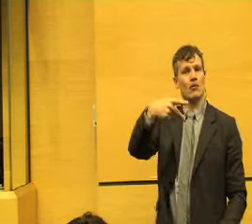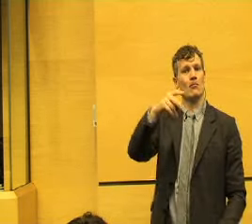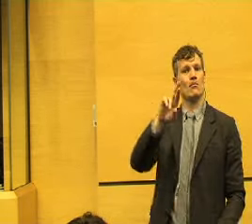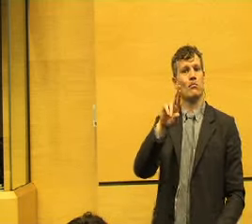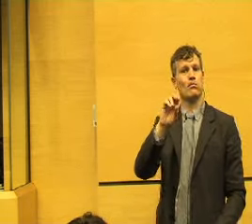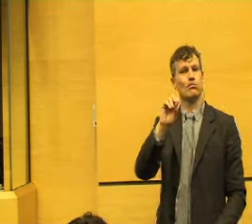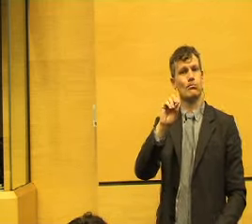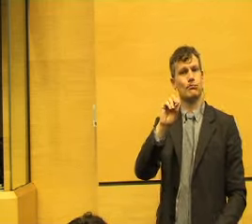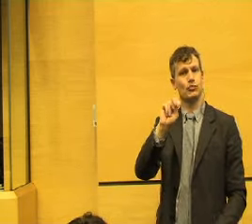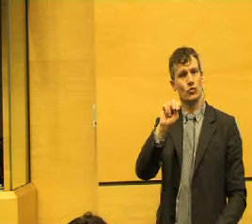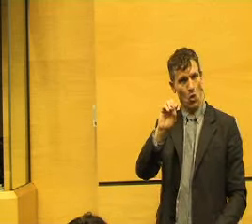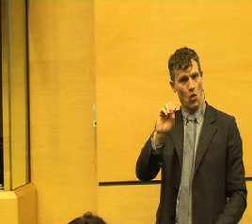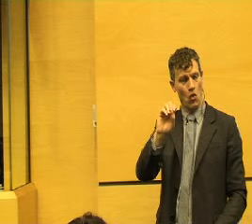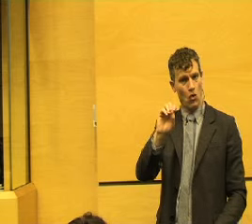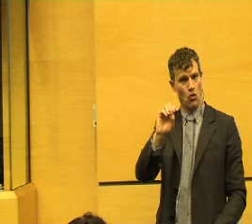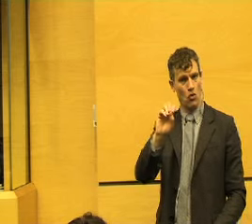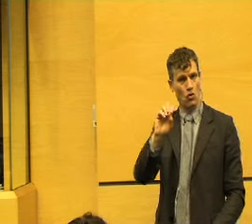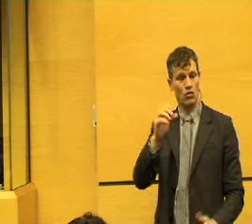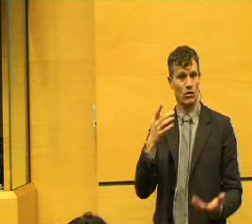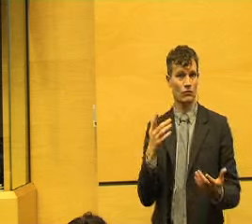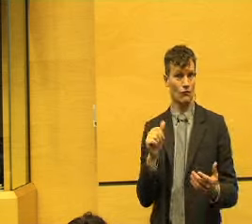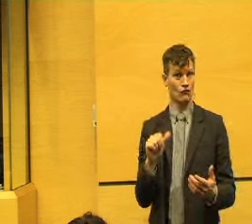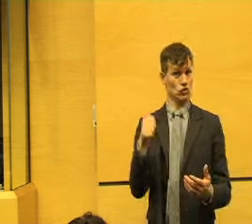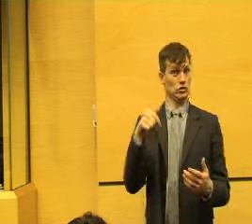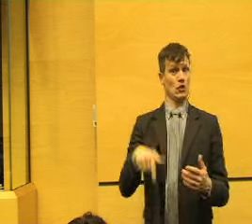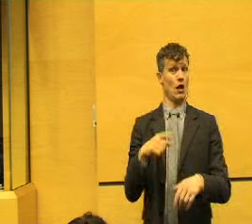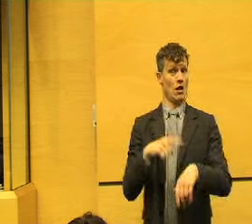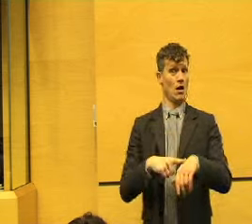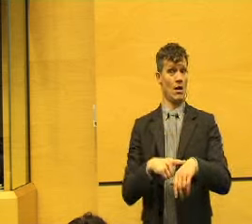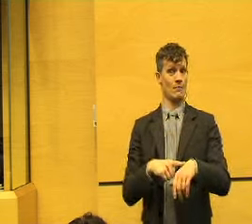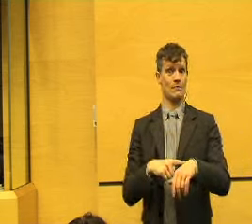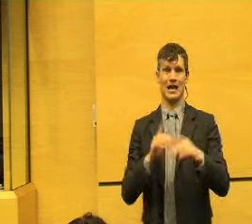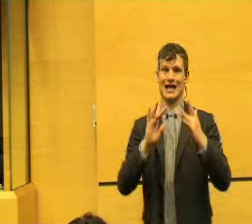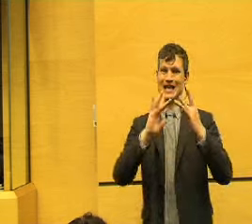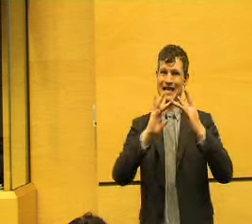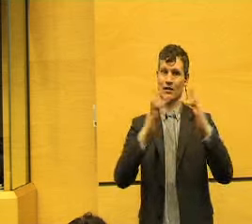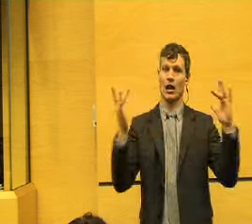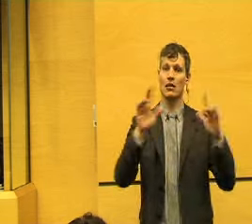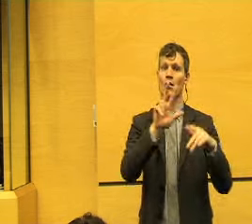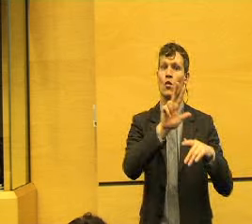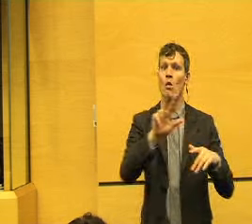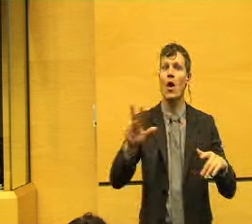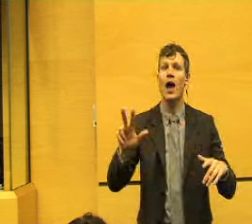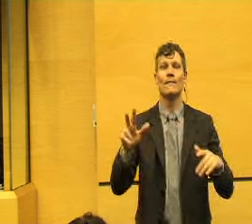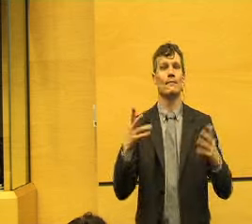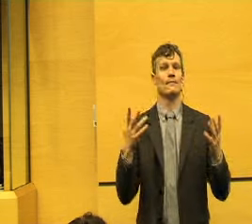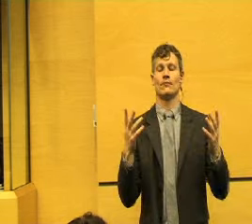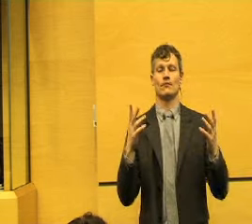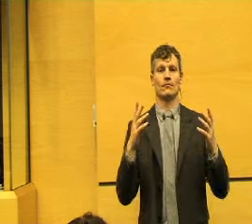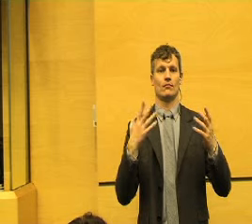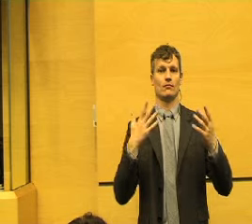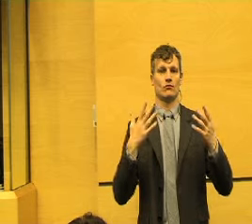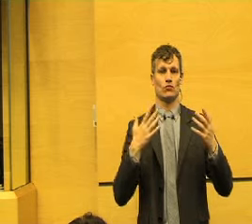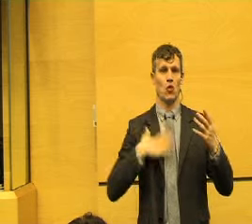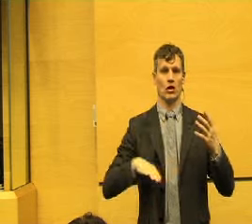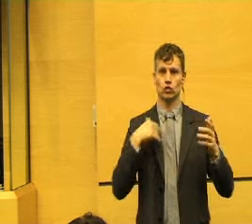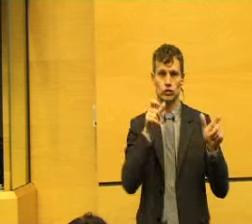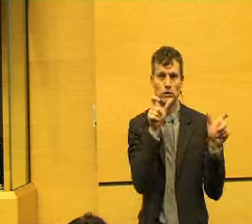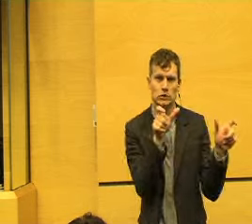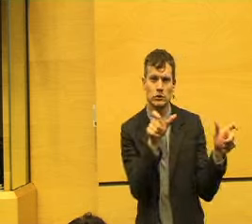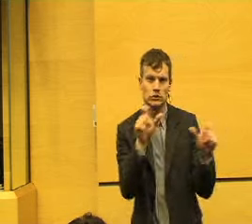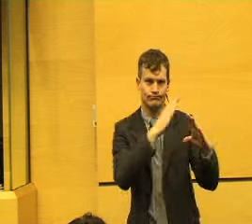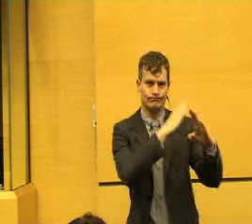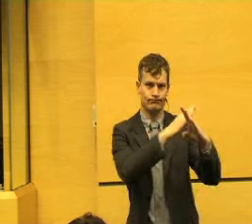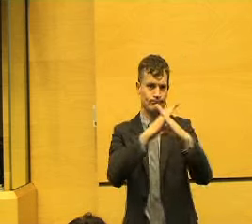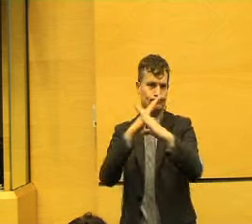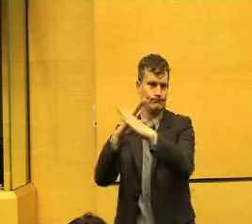and the spread of child pornography on the Internet. This involves new technique in